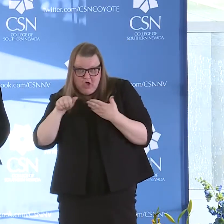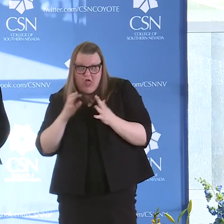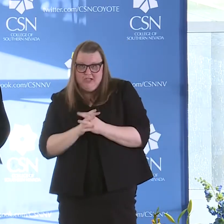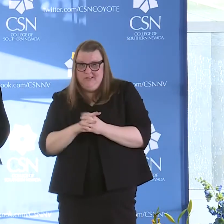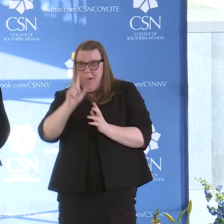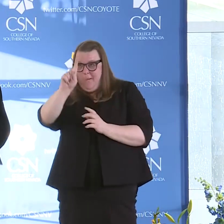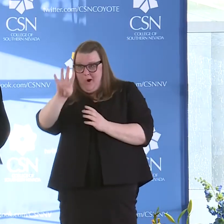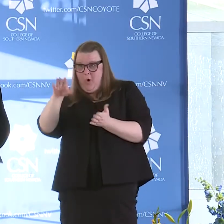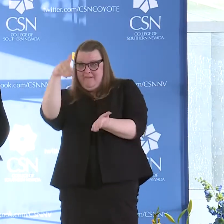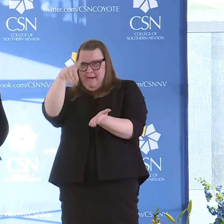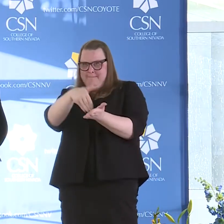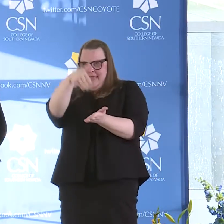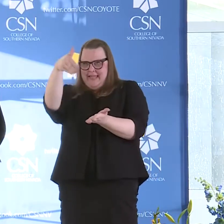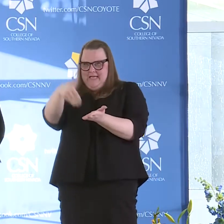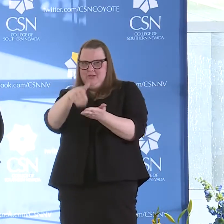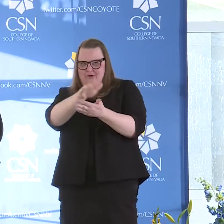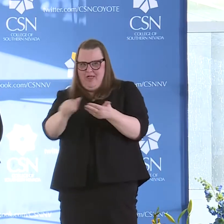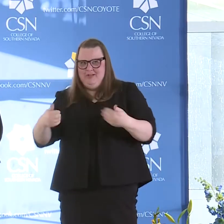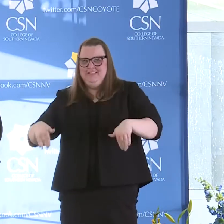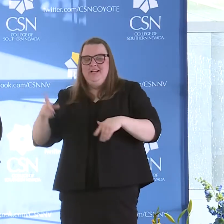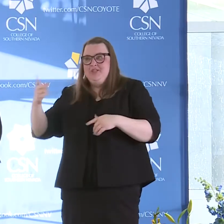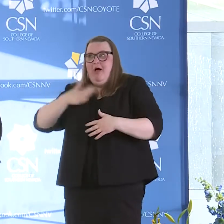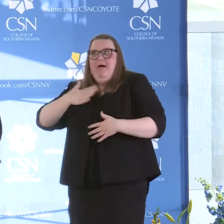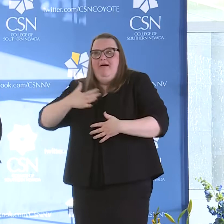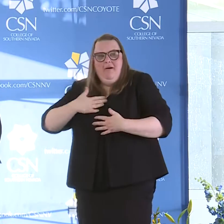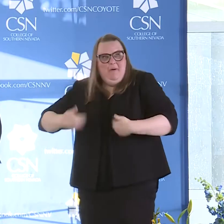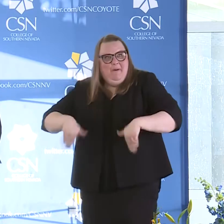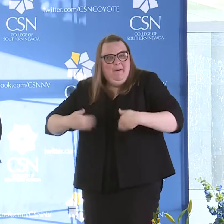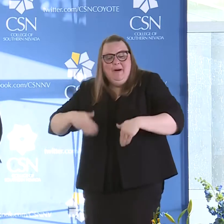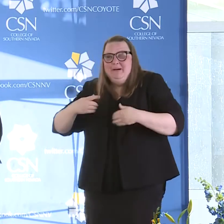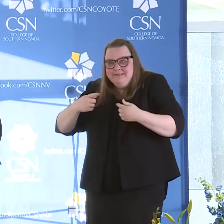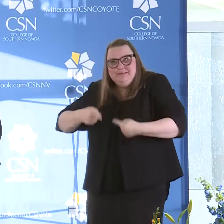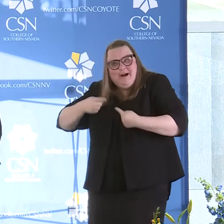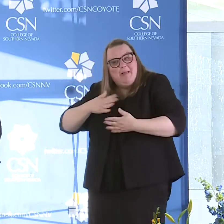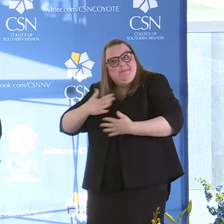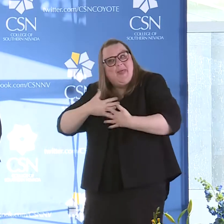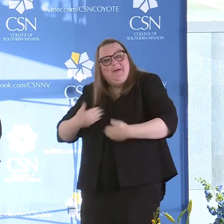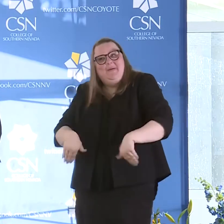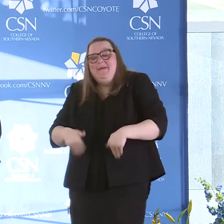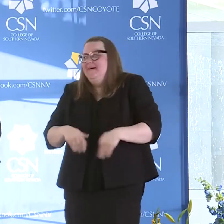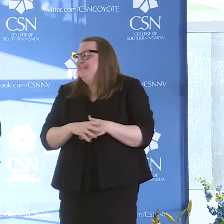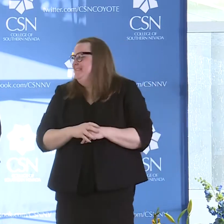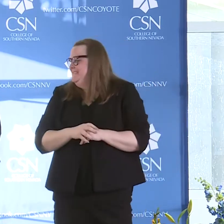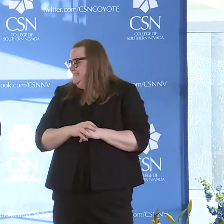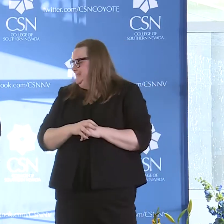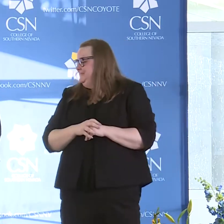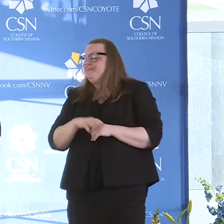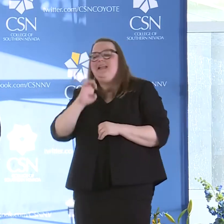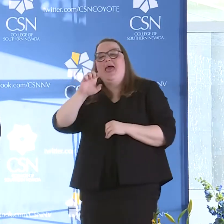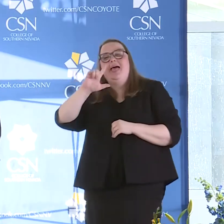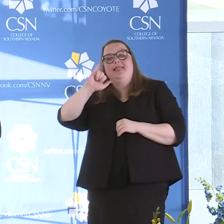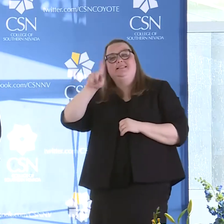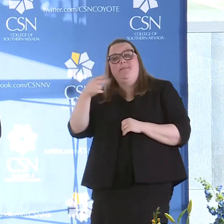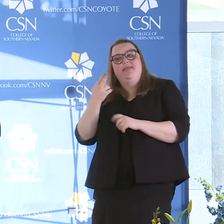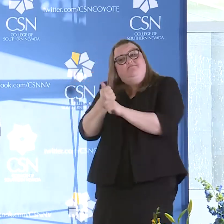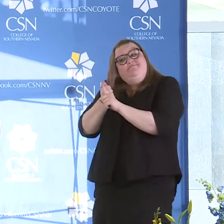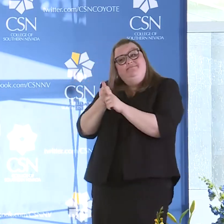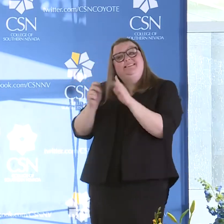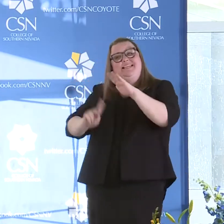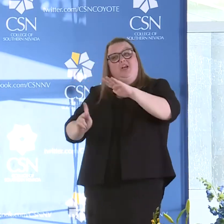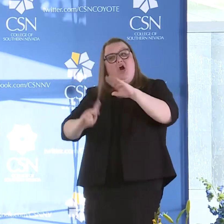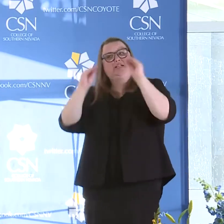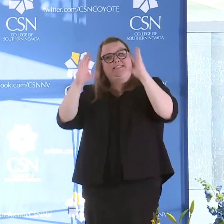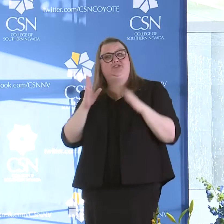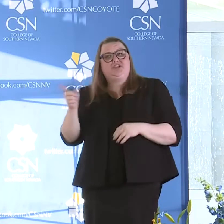$250,000 cash prize winner. She can't catch her breath up here. She's having trouble breathing. Elizabeth is a kindergarten teacher